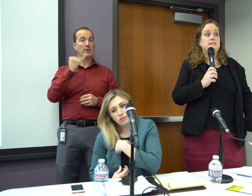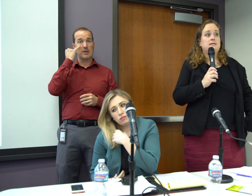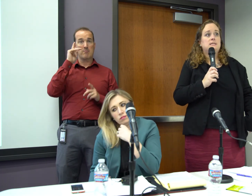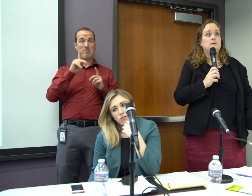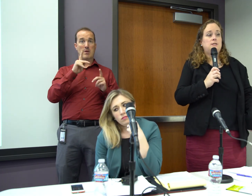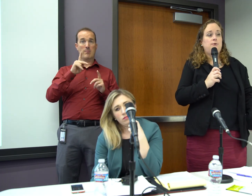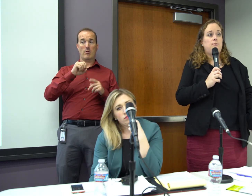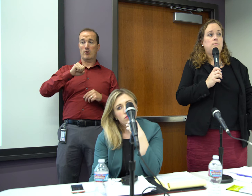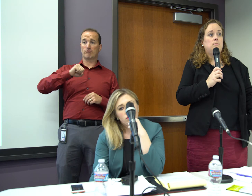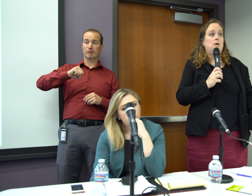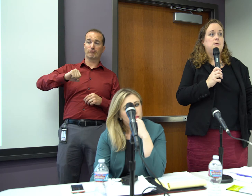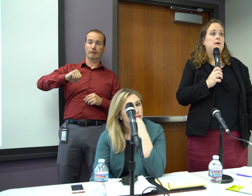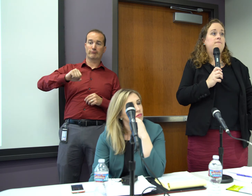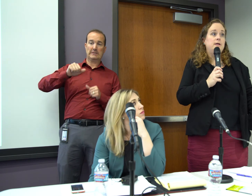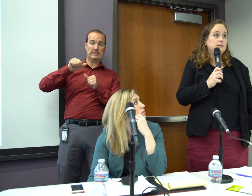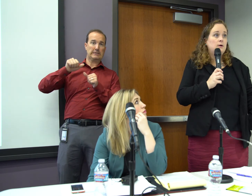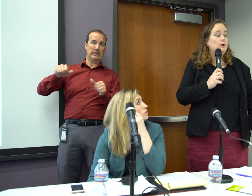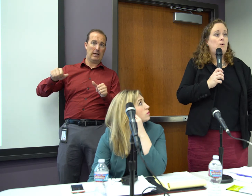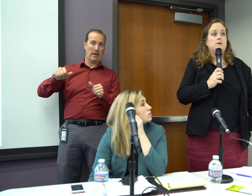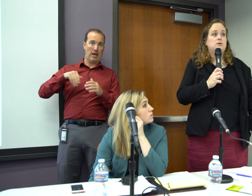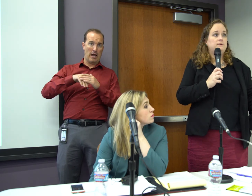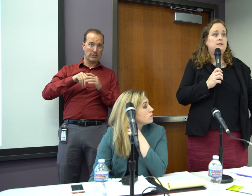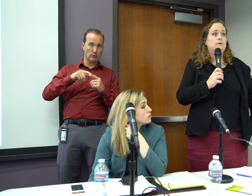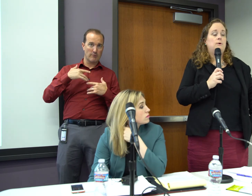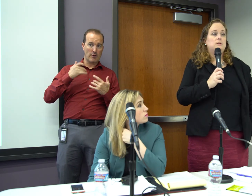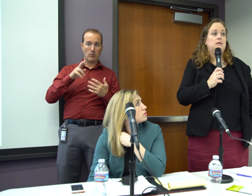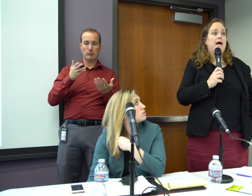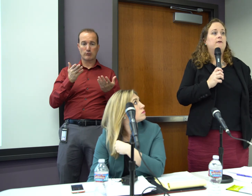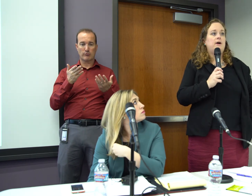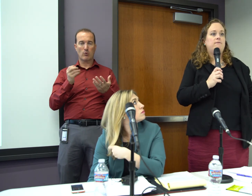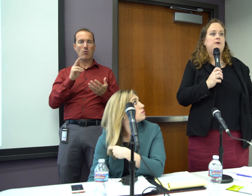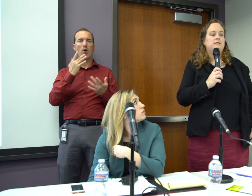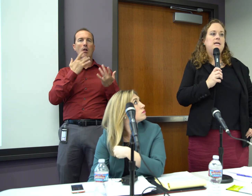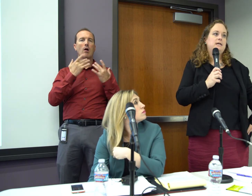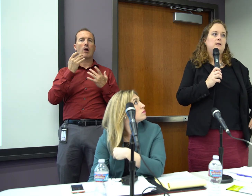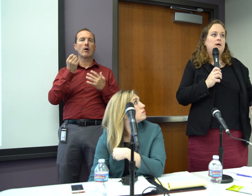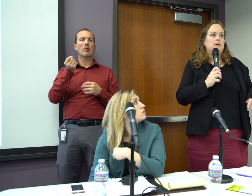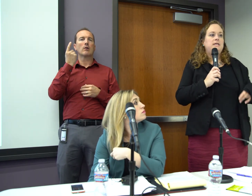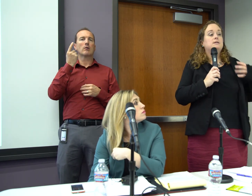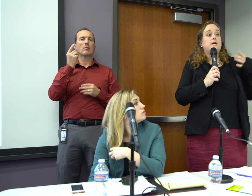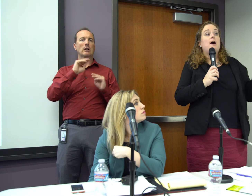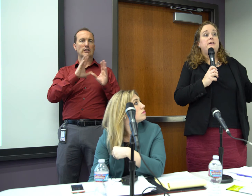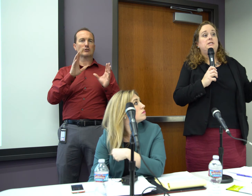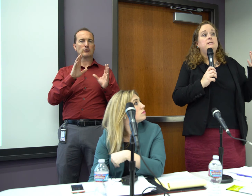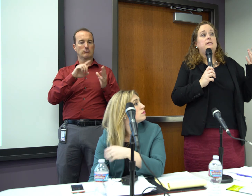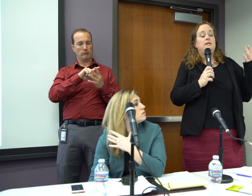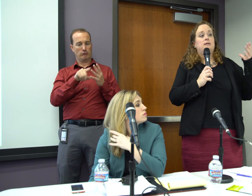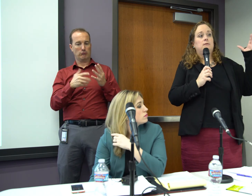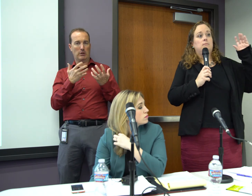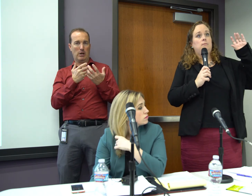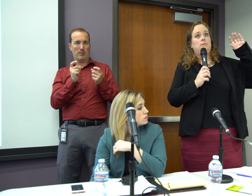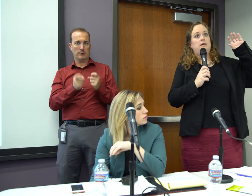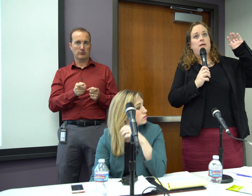denied access to an event or a service, and there's a lack of kind of understanding that these are the accommodations